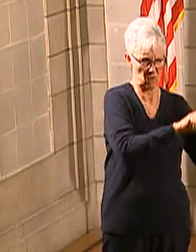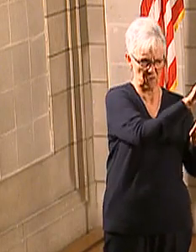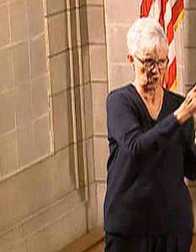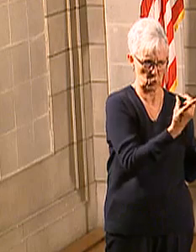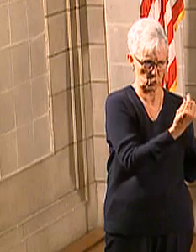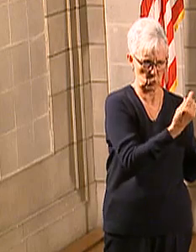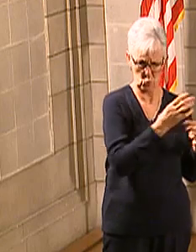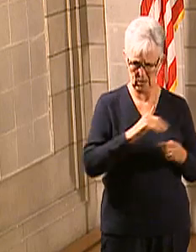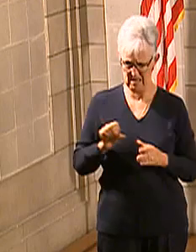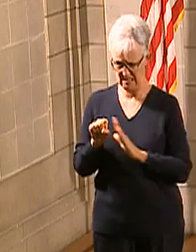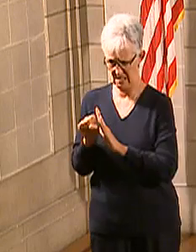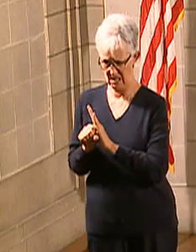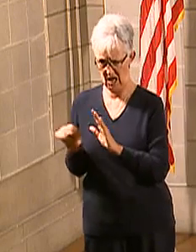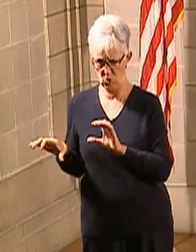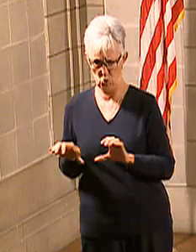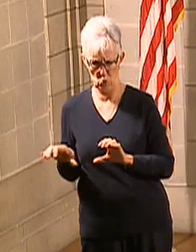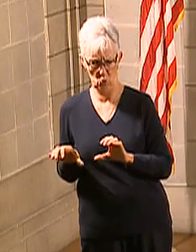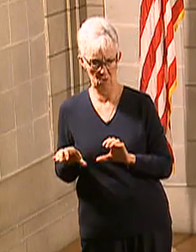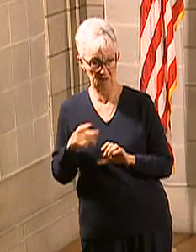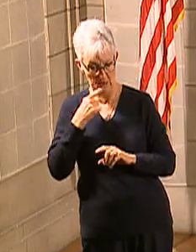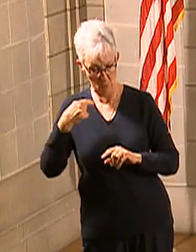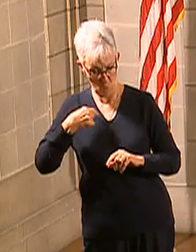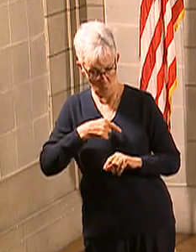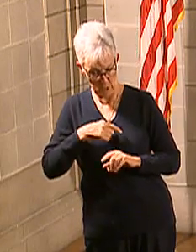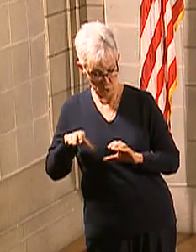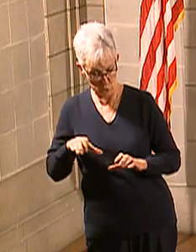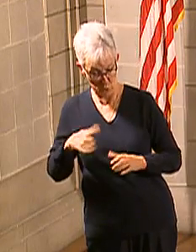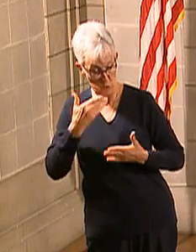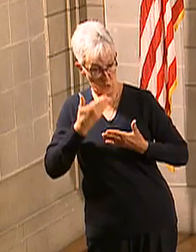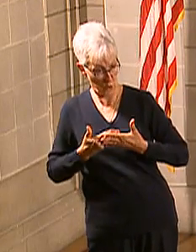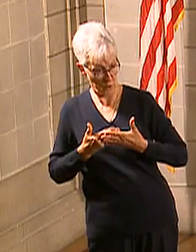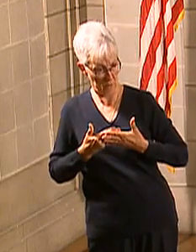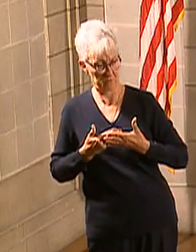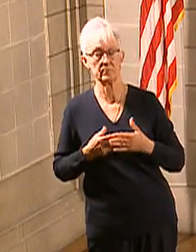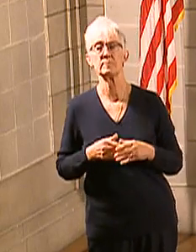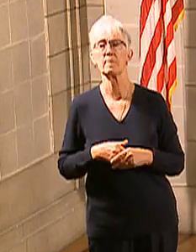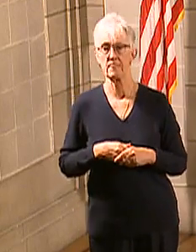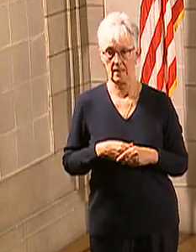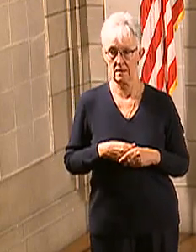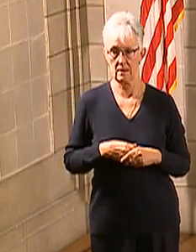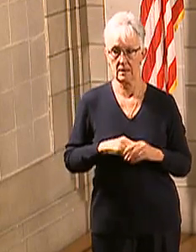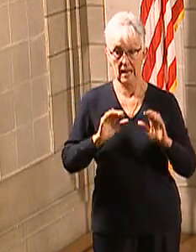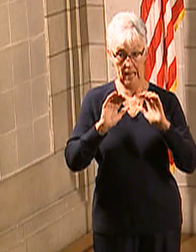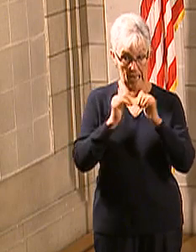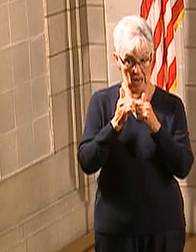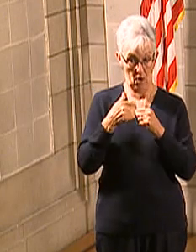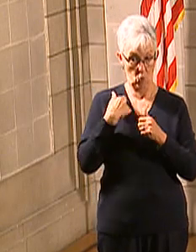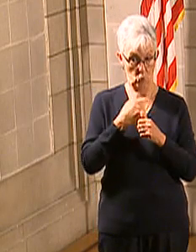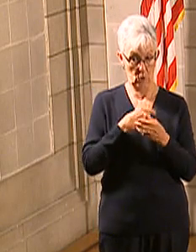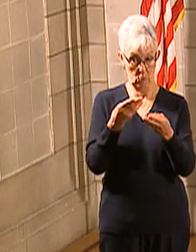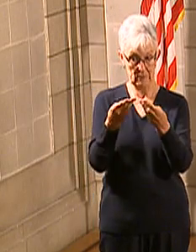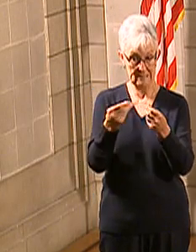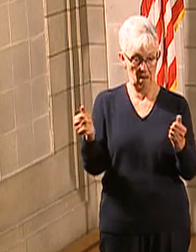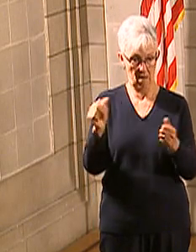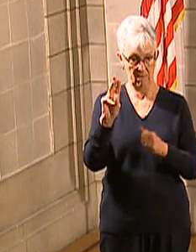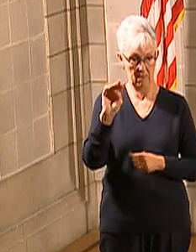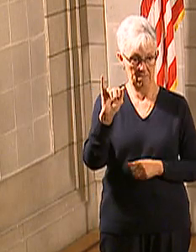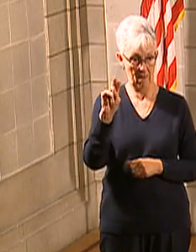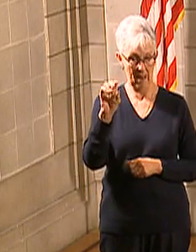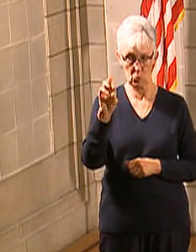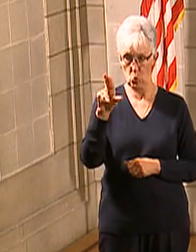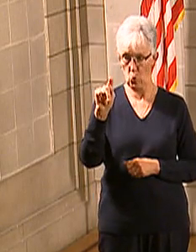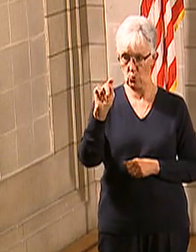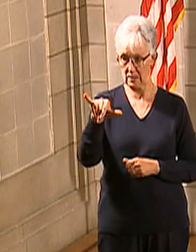very successfully and what the university is proposing to do? Is that we are doing it in a way that is actually addressing some of the issues about how do we reach out to